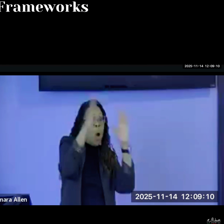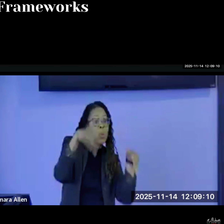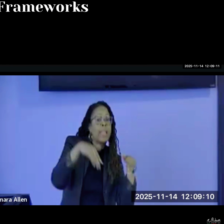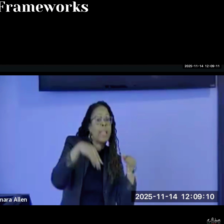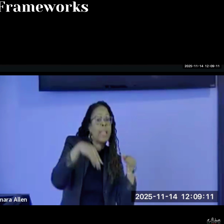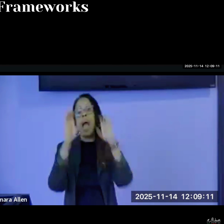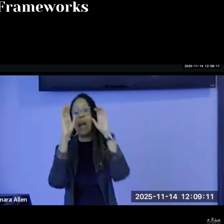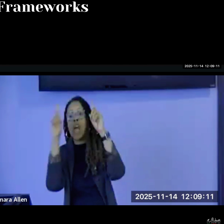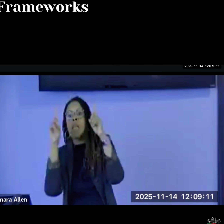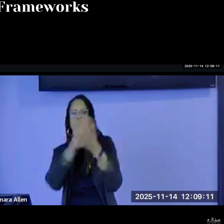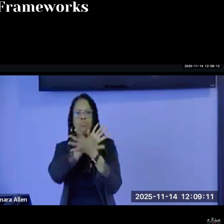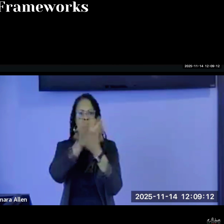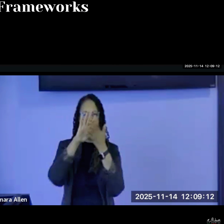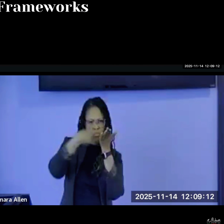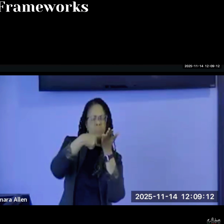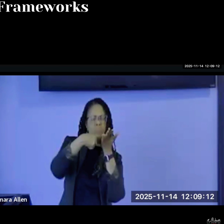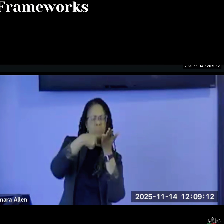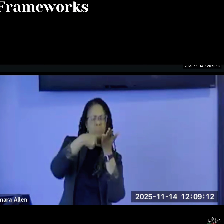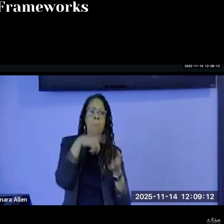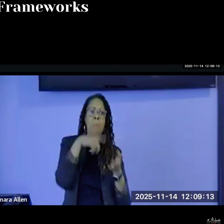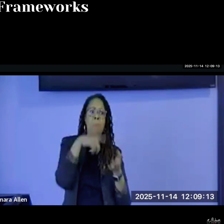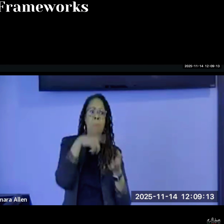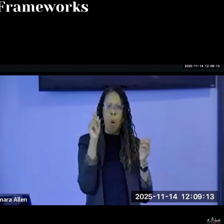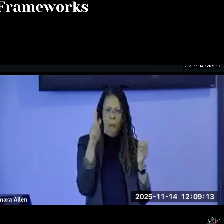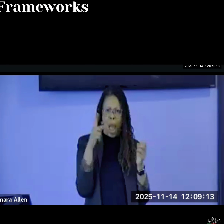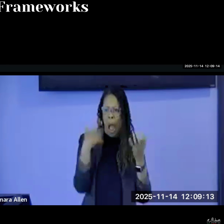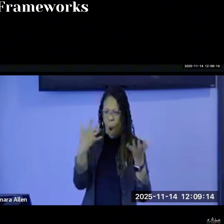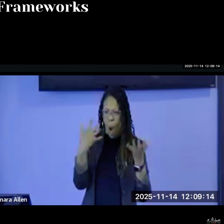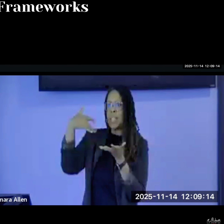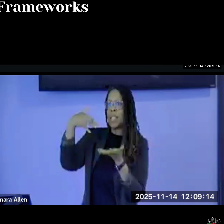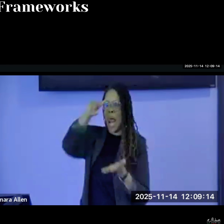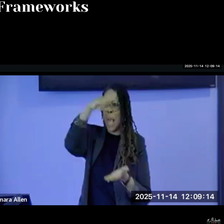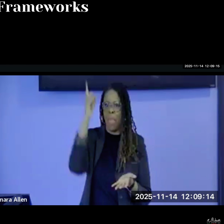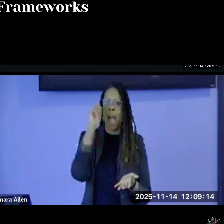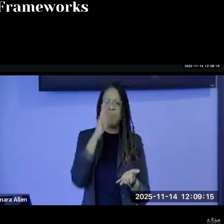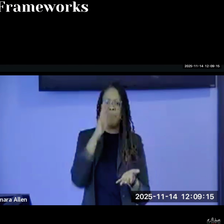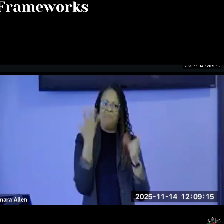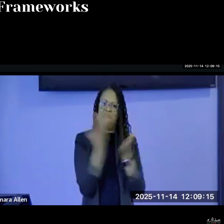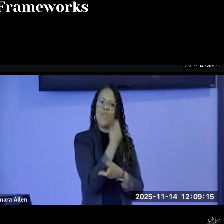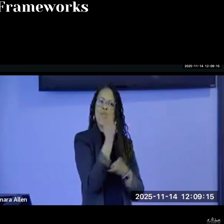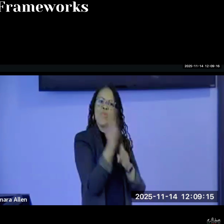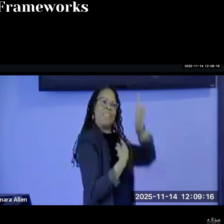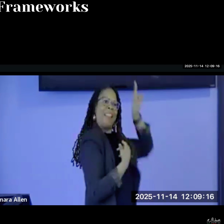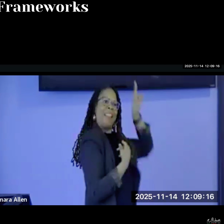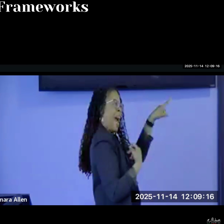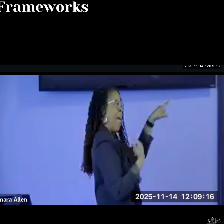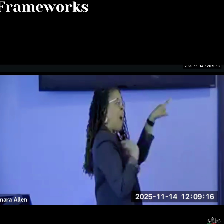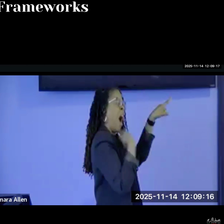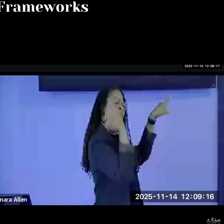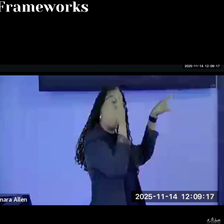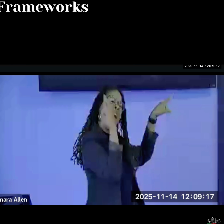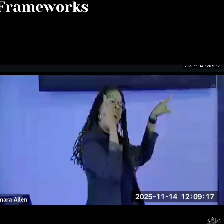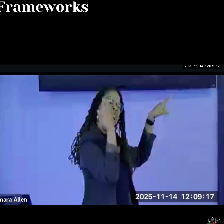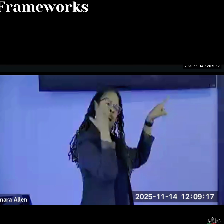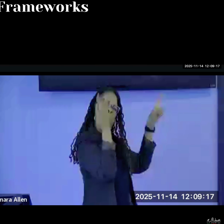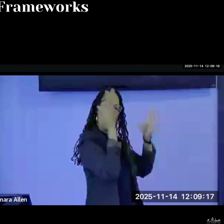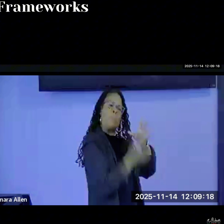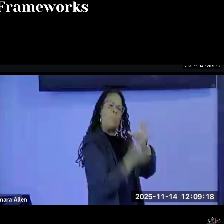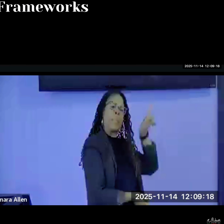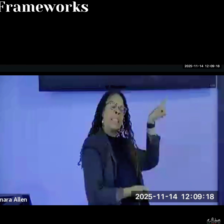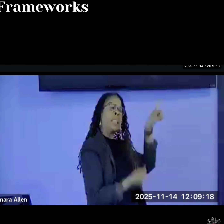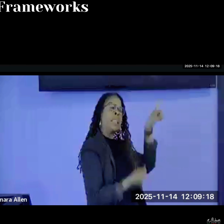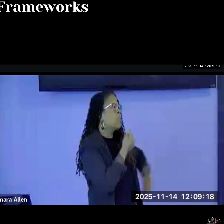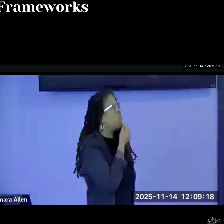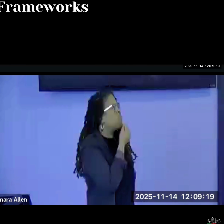everyday lives, shows up when we're accessing housing, education, and just how we're navigating every day. And so I wanted to start using